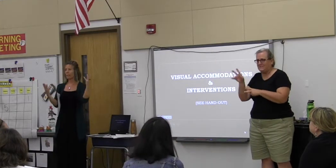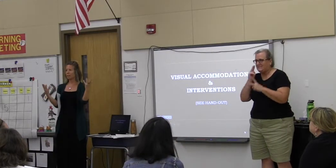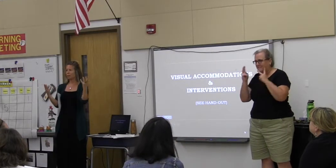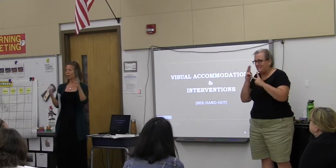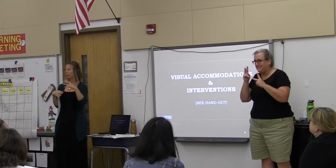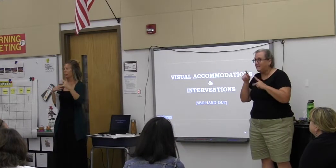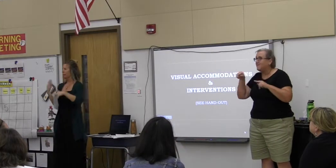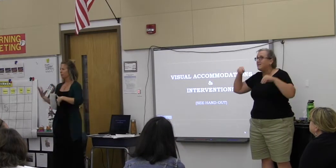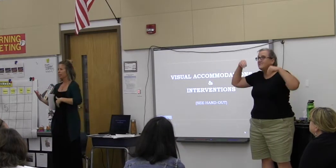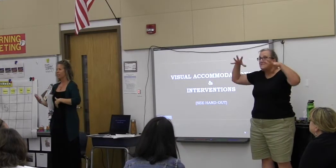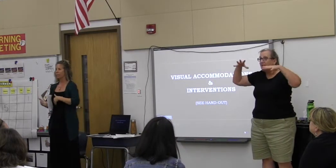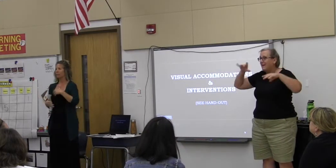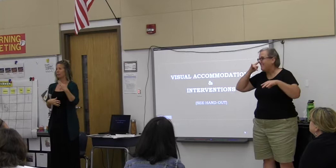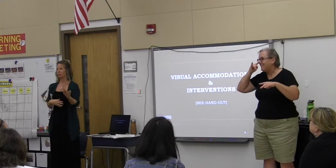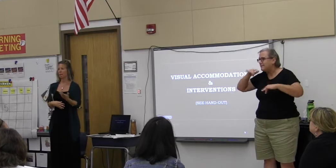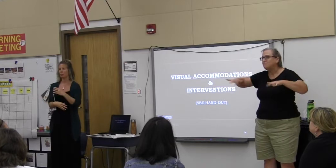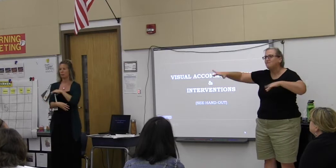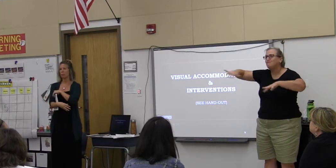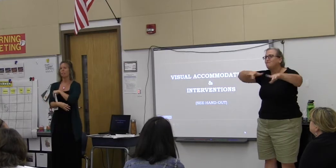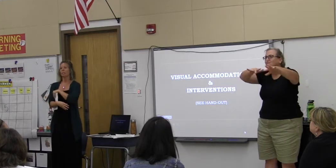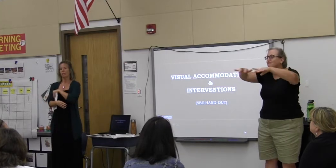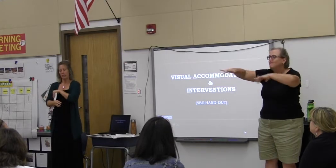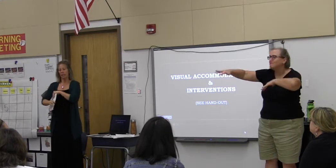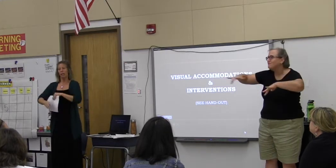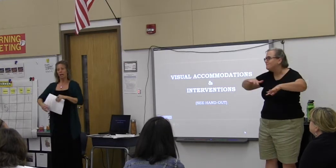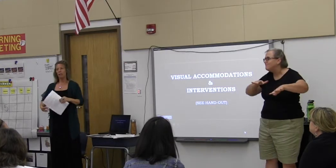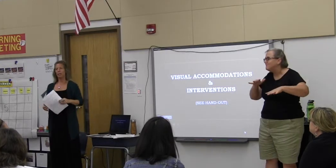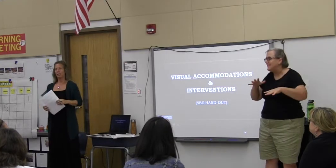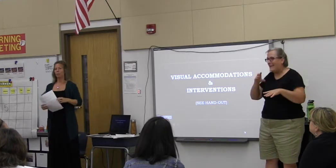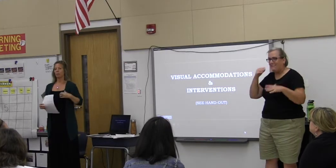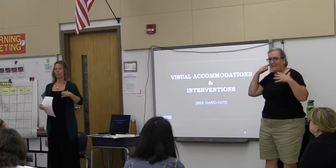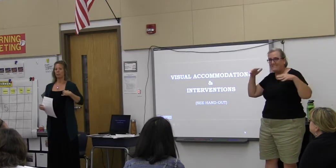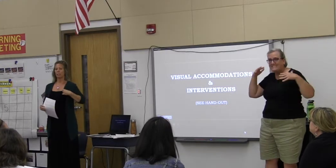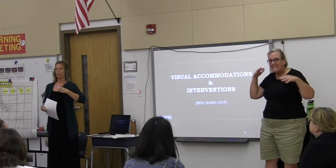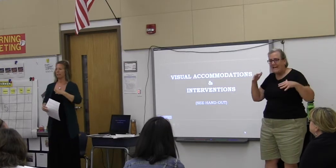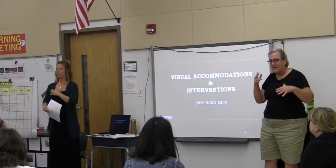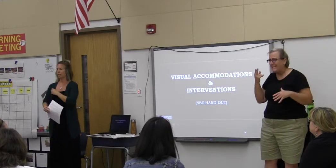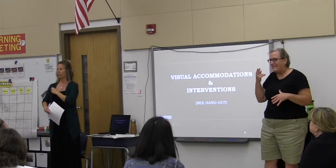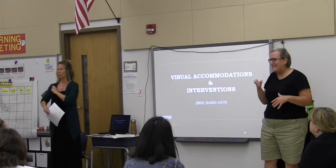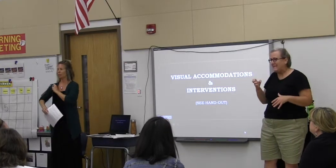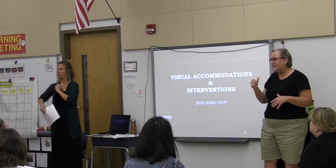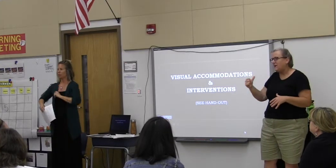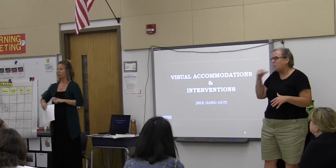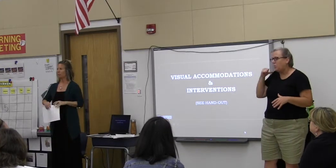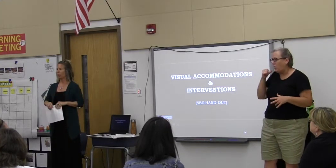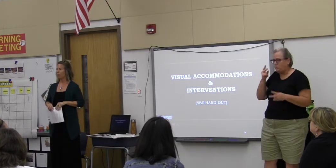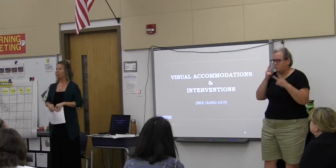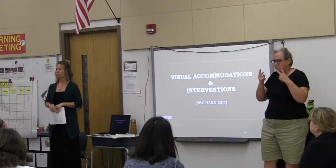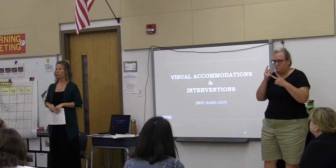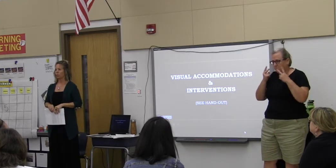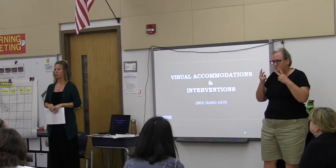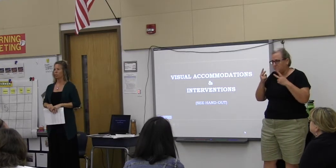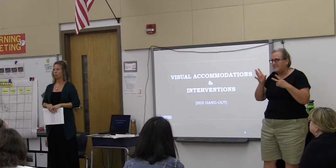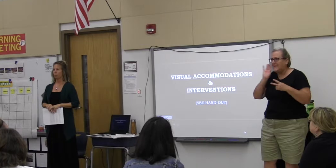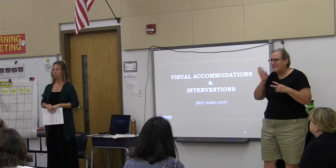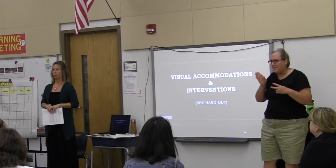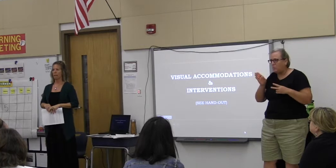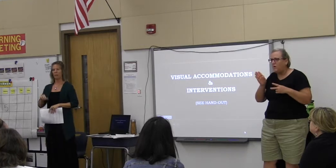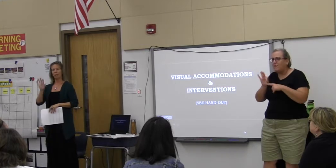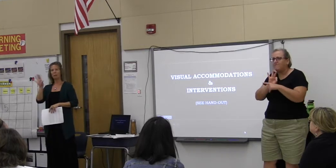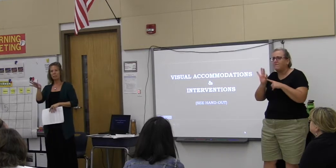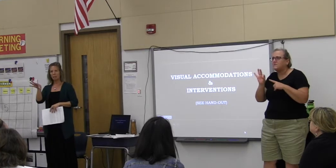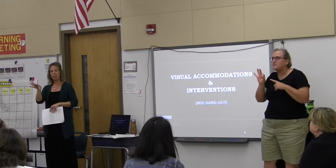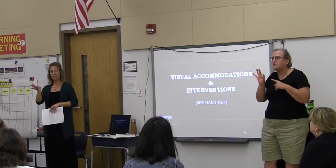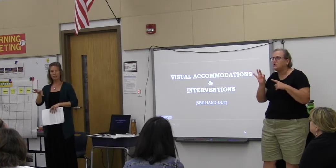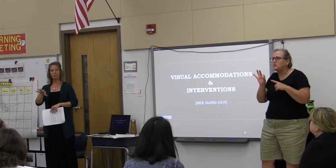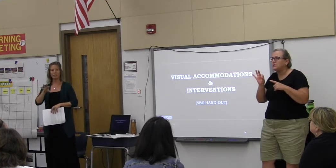and these lights are on and kids are in here and there's sounds, it's pretty safe to say that he's not going to use his vision. He's probably going to function a little bit more.